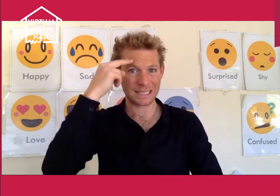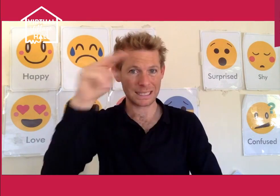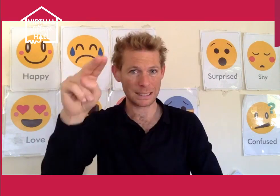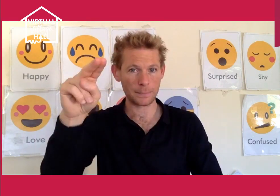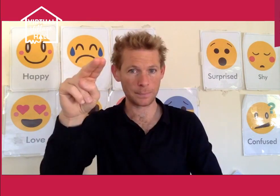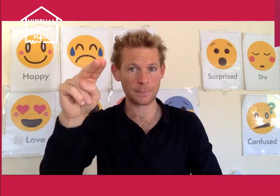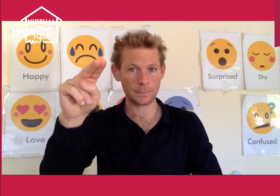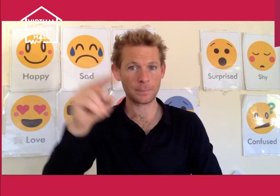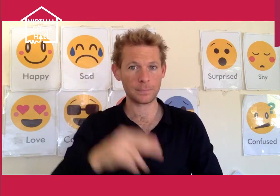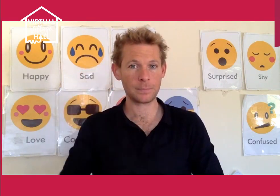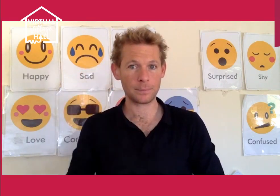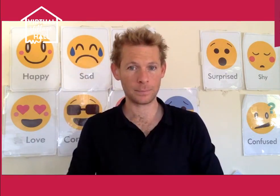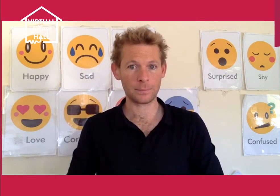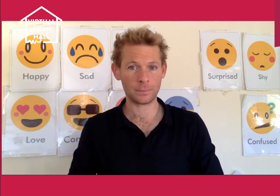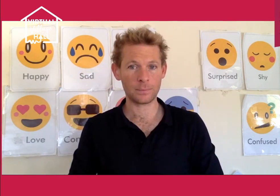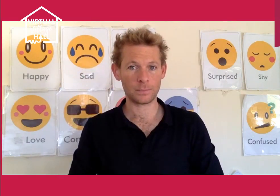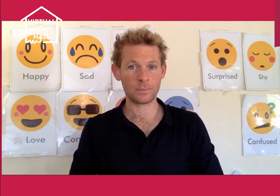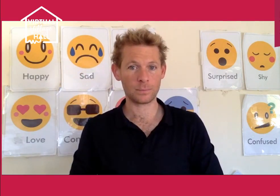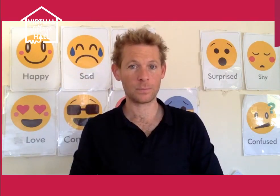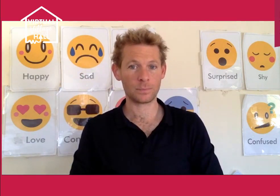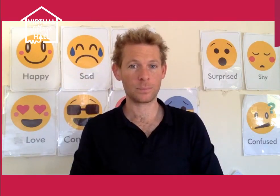handy. And even if you want to do that now